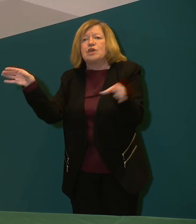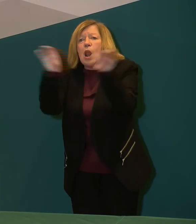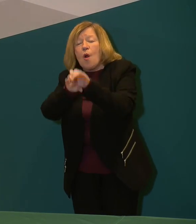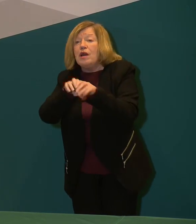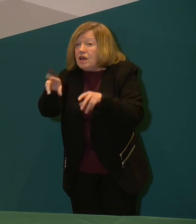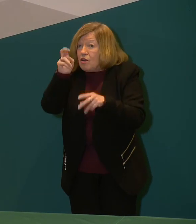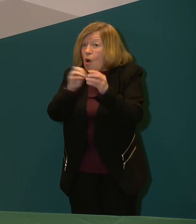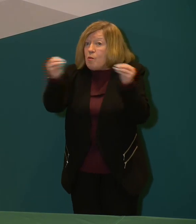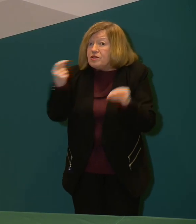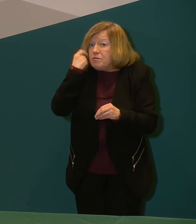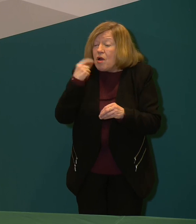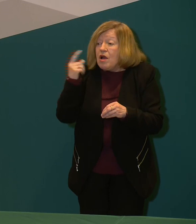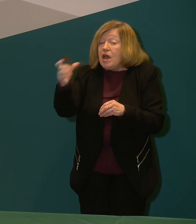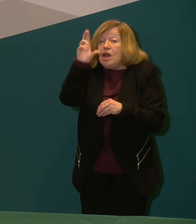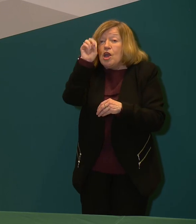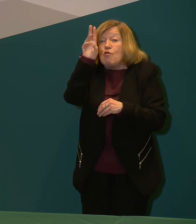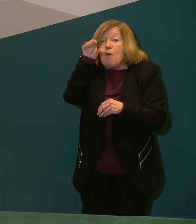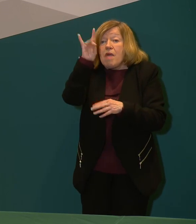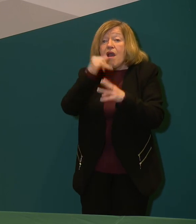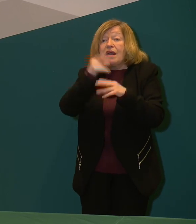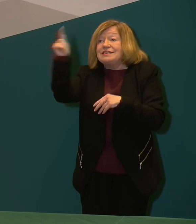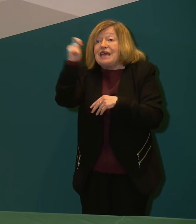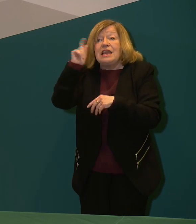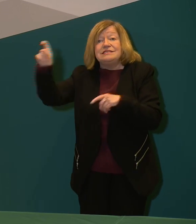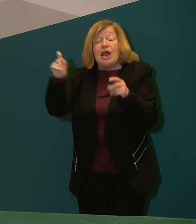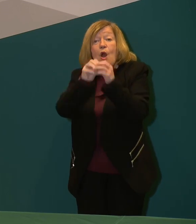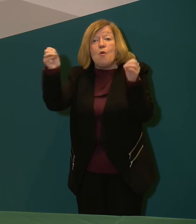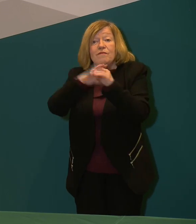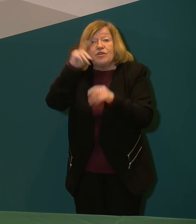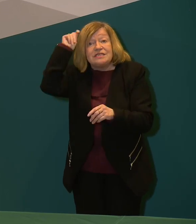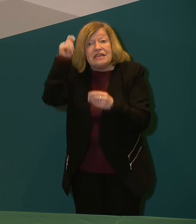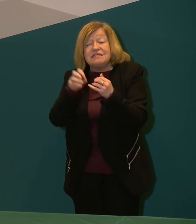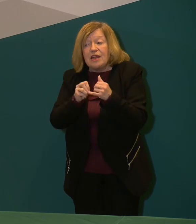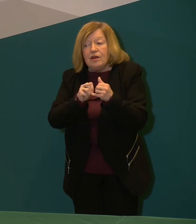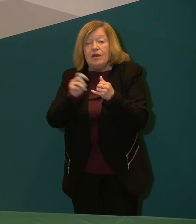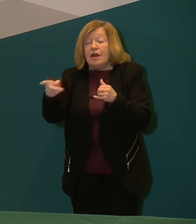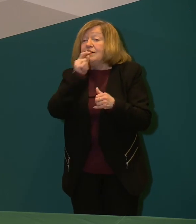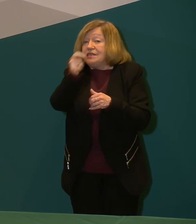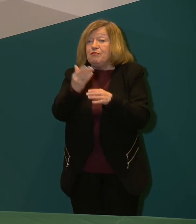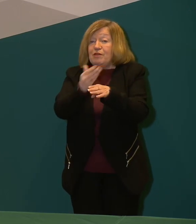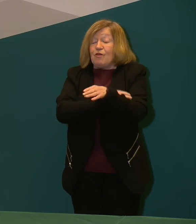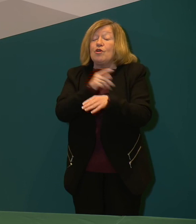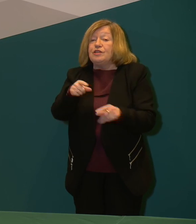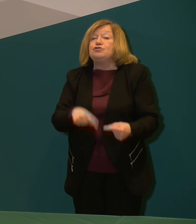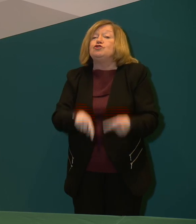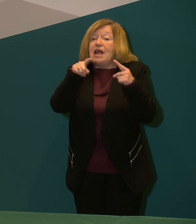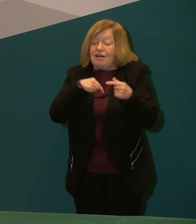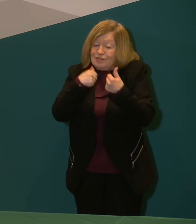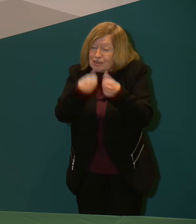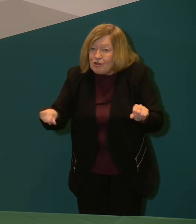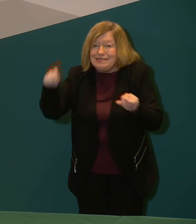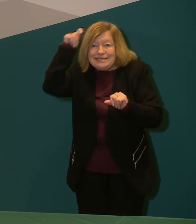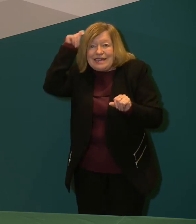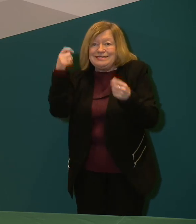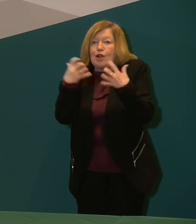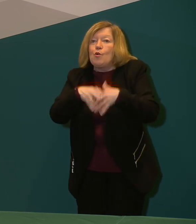are Croke Park and Tallaght still open for testing? Well, as I said earlier, we did face challenges securing the testing